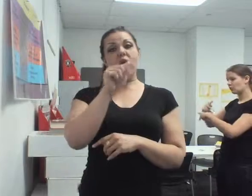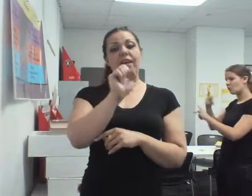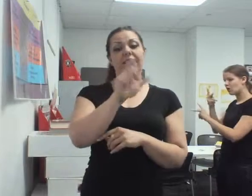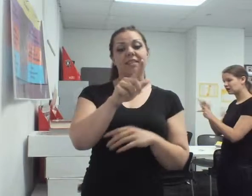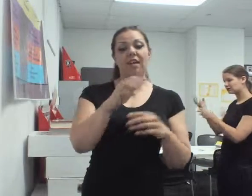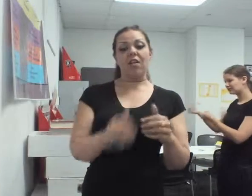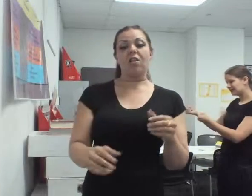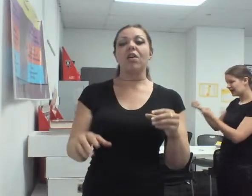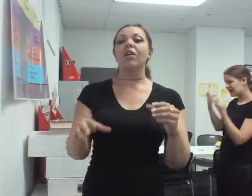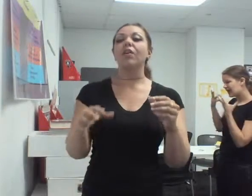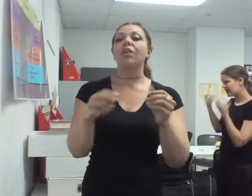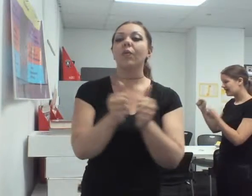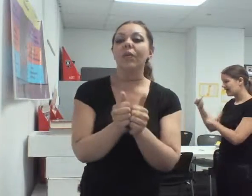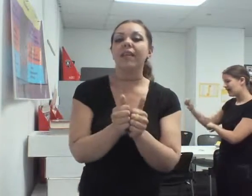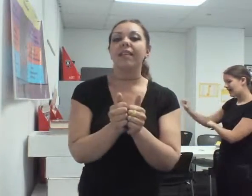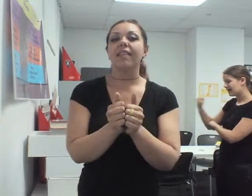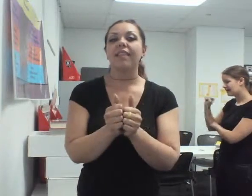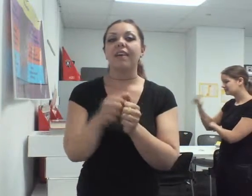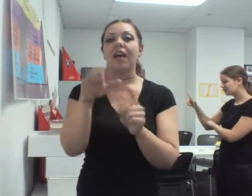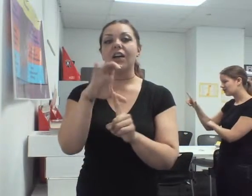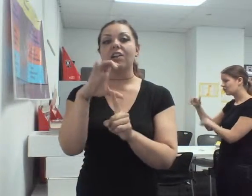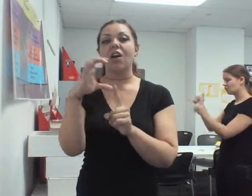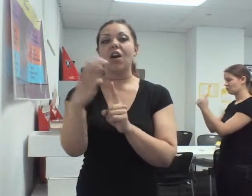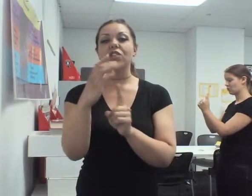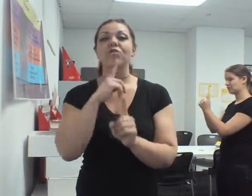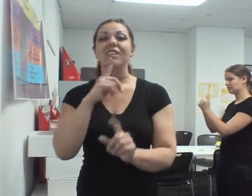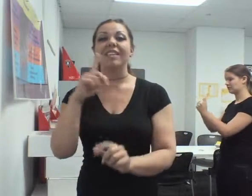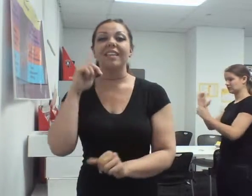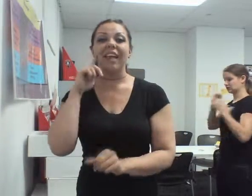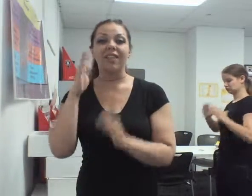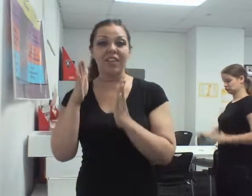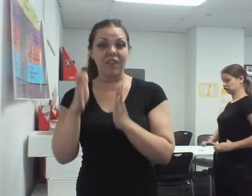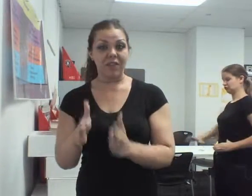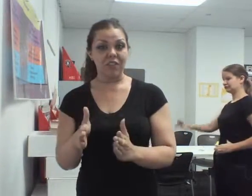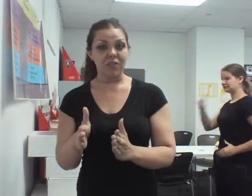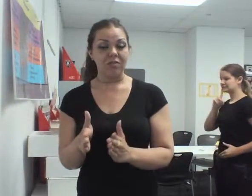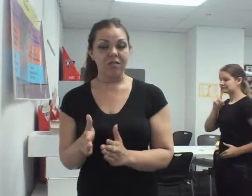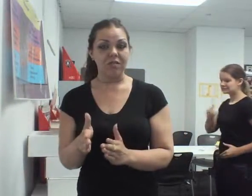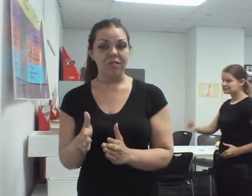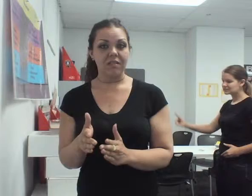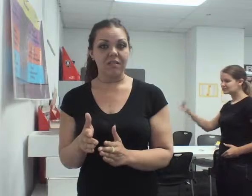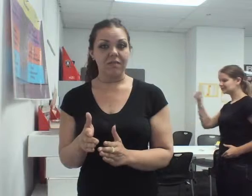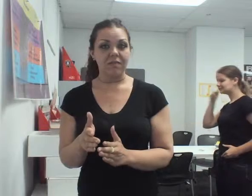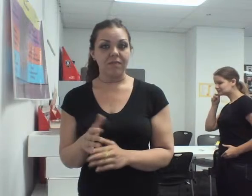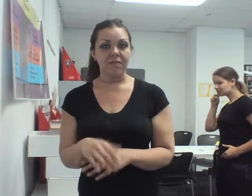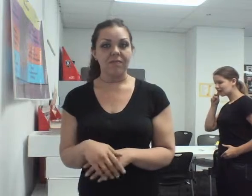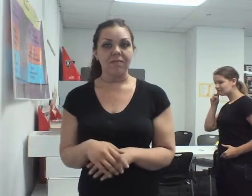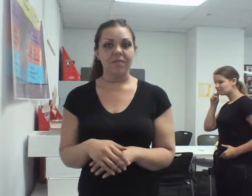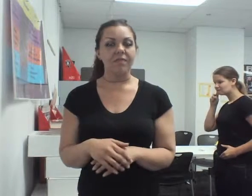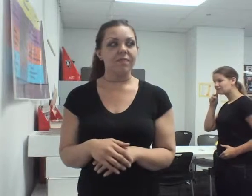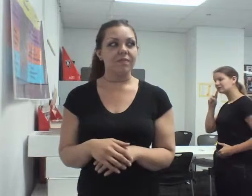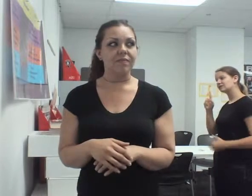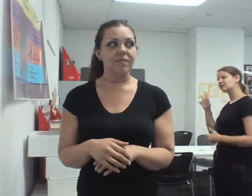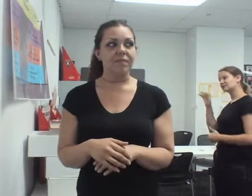deaf individual, this is one of the techniques that they're going to give you as part of their language. It's what we need to get